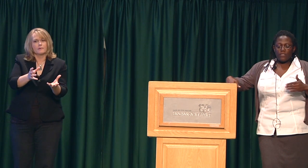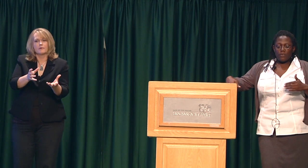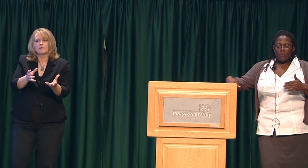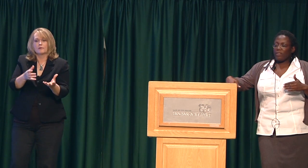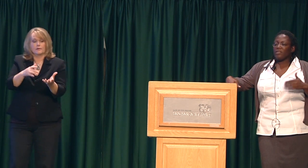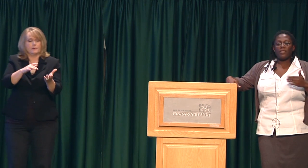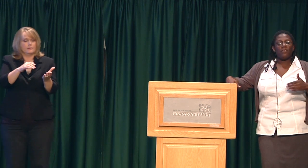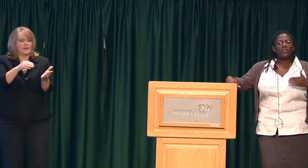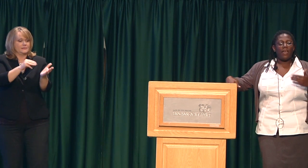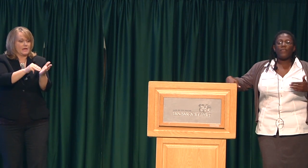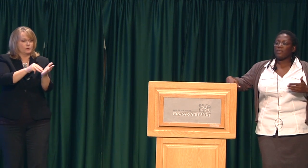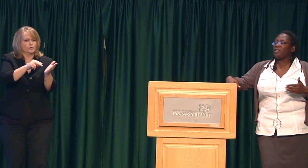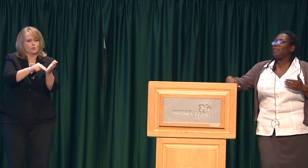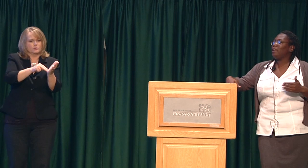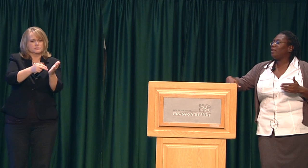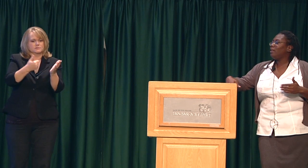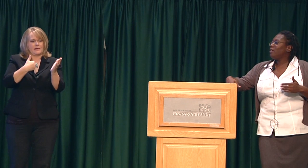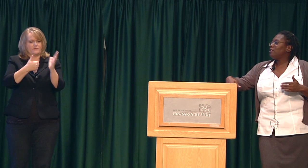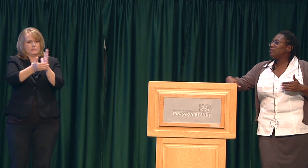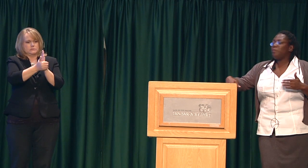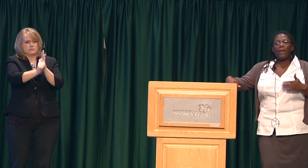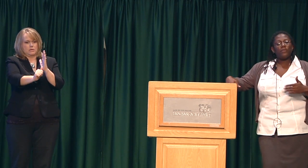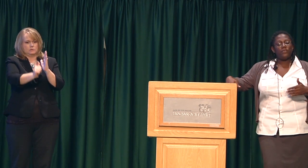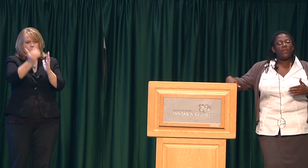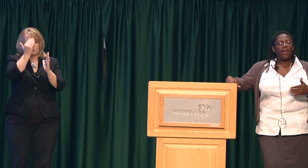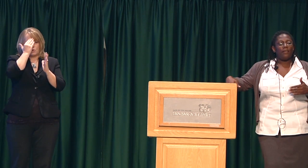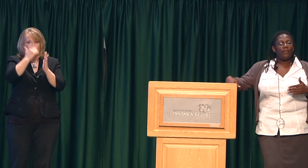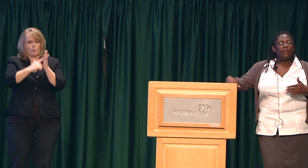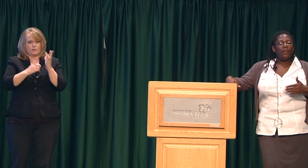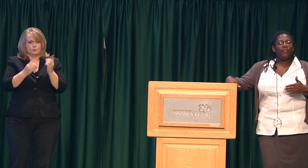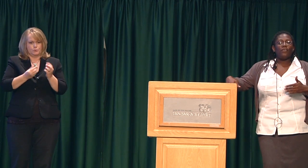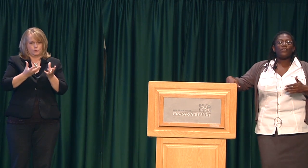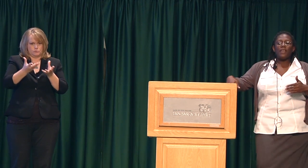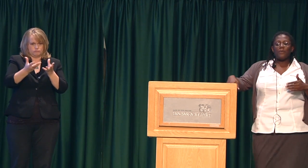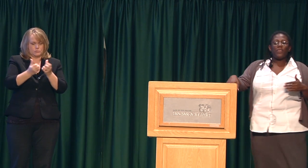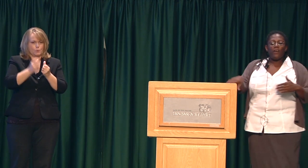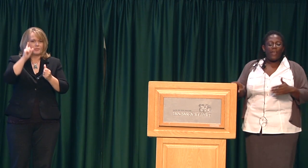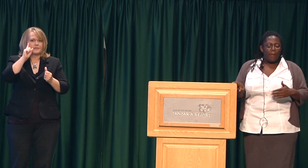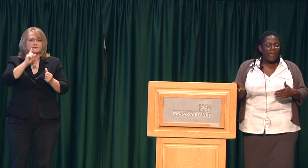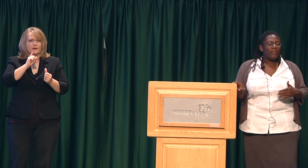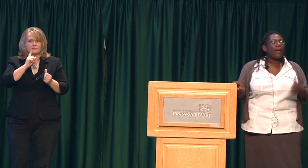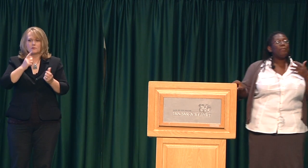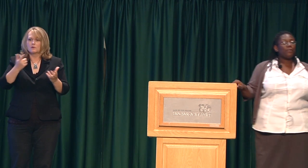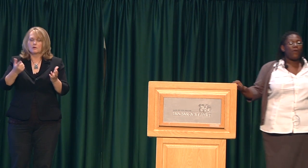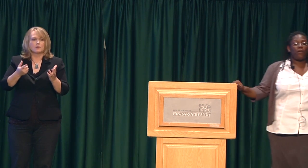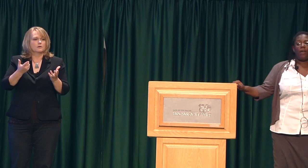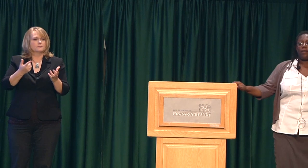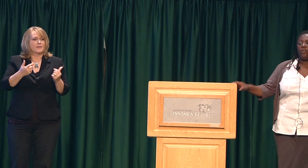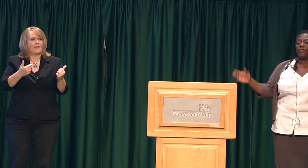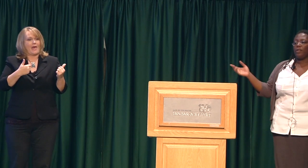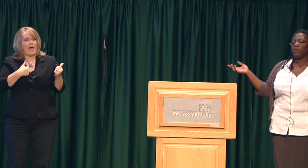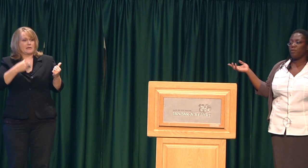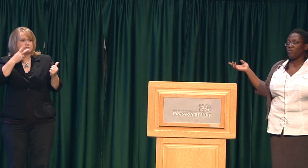medical professionals with the skills and efficacy needed to be able to do that. You know, sometimes with health campaigns, like I'm a smoker.